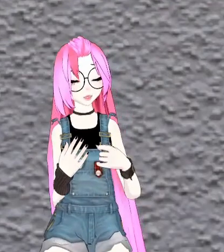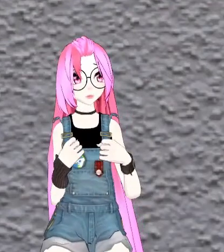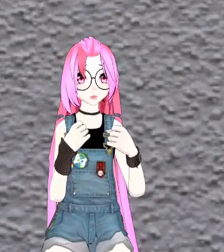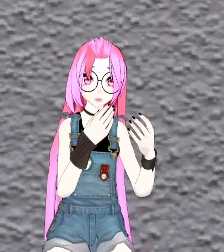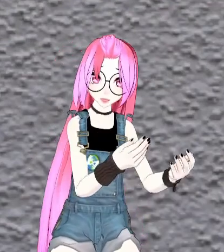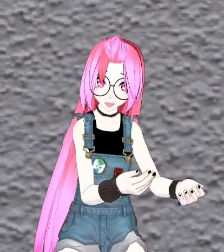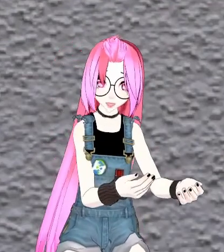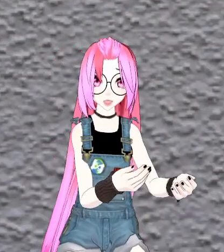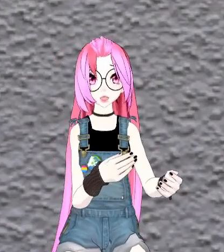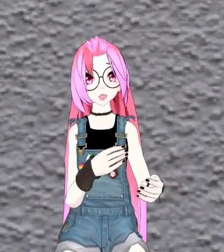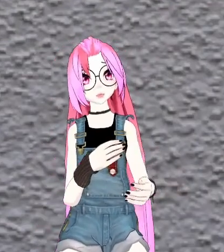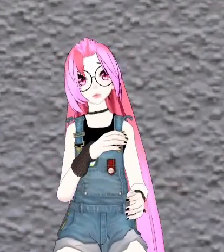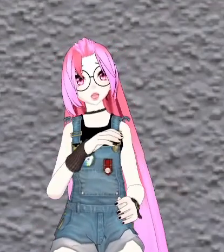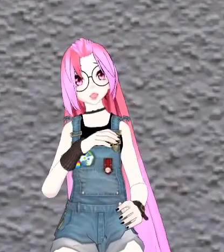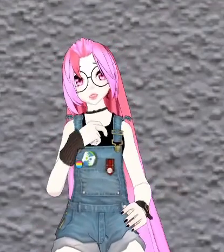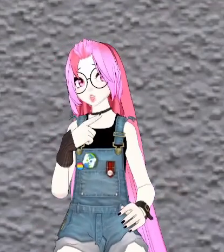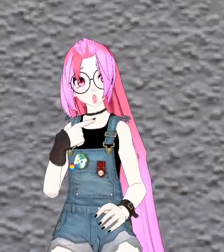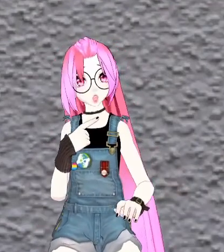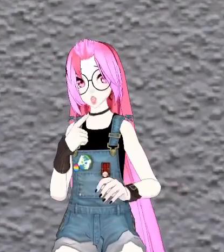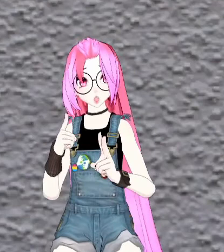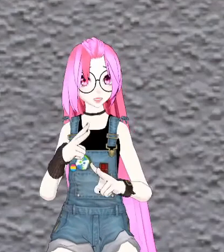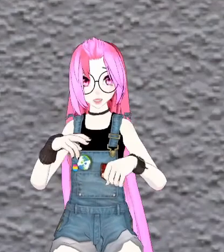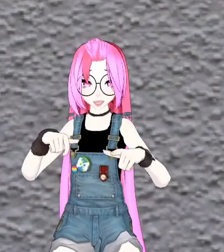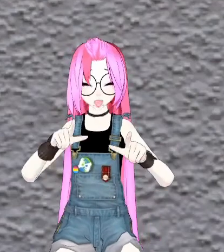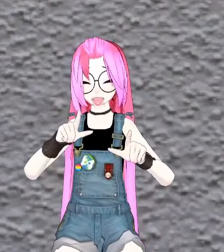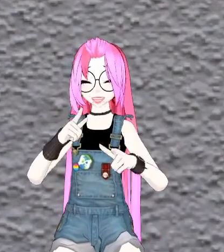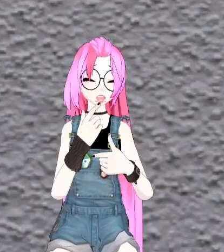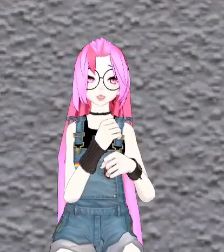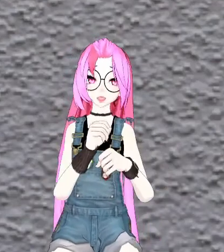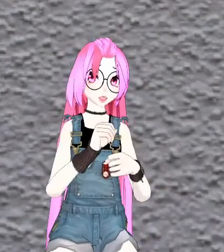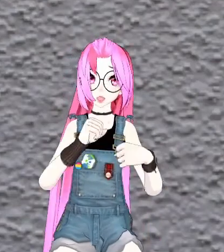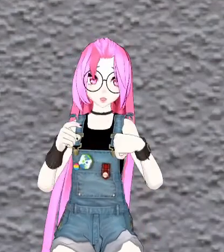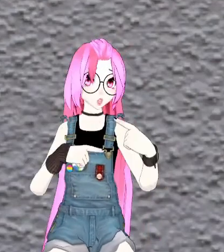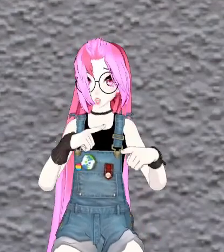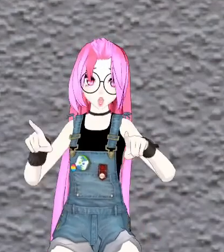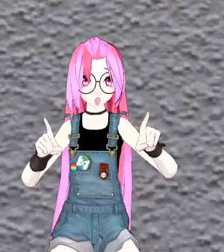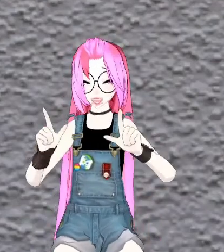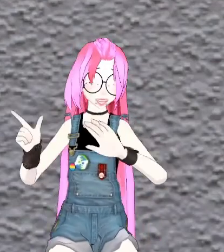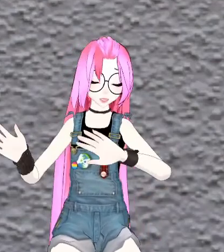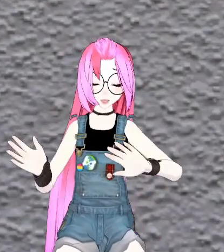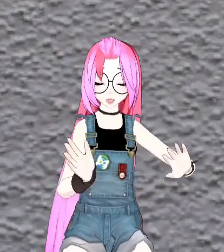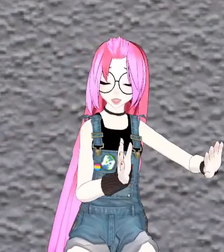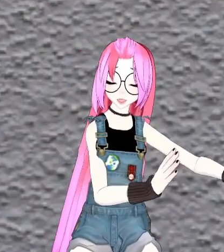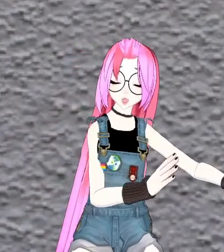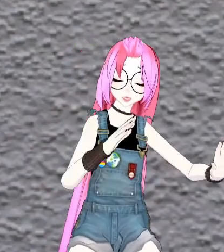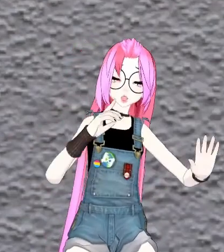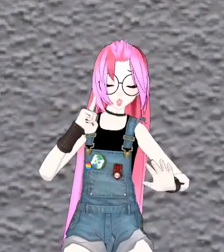gives that to you. No hearing person is allowed to make up their sign name. That is exclusively for